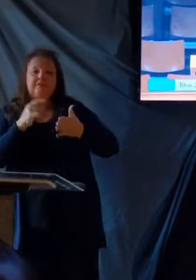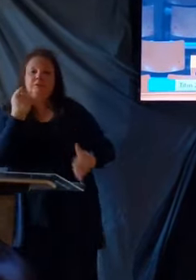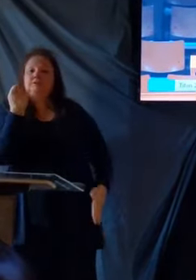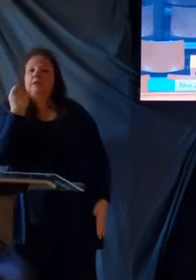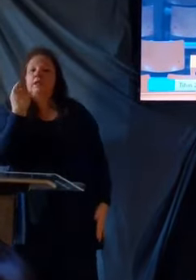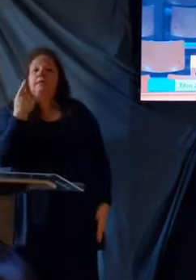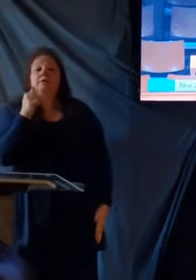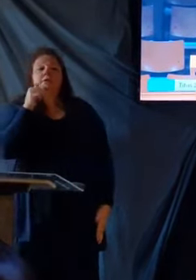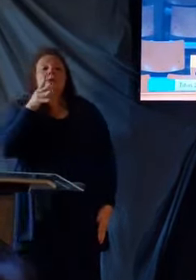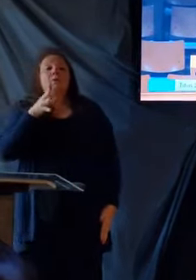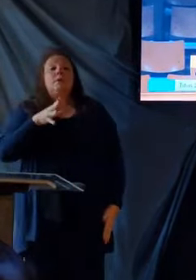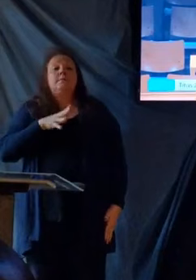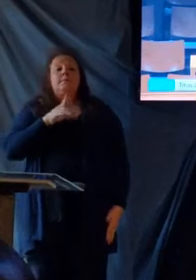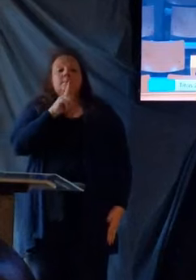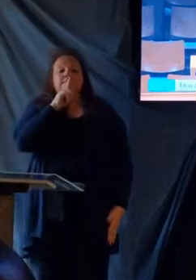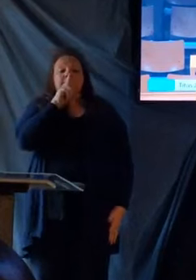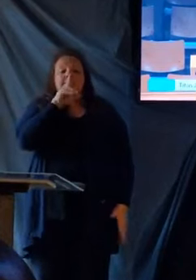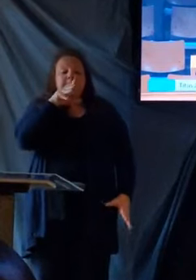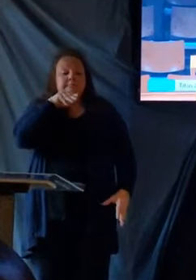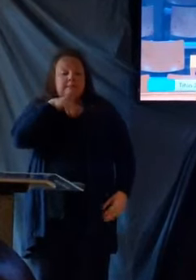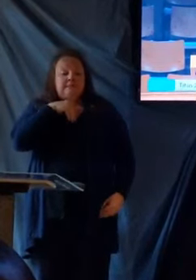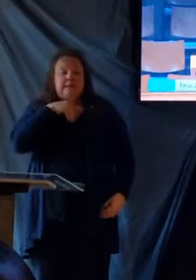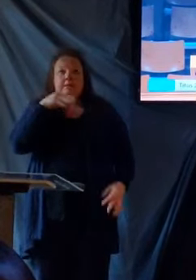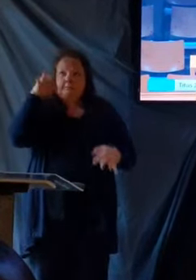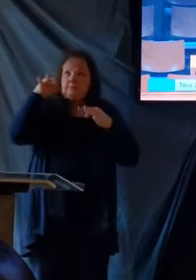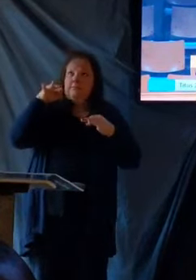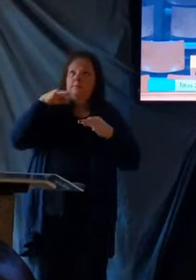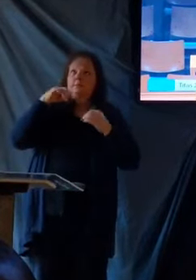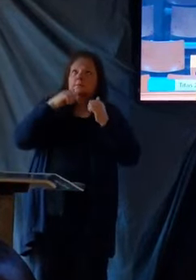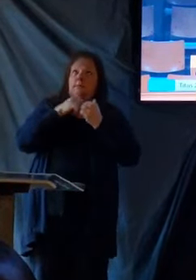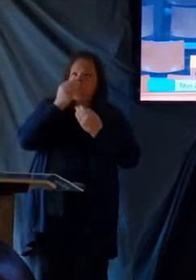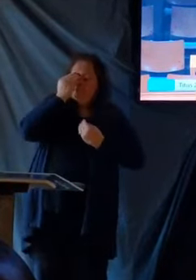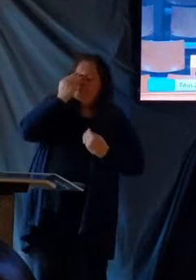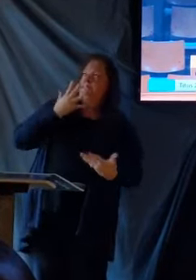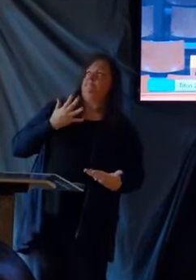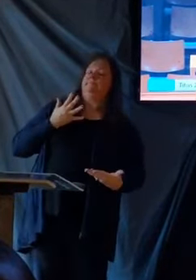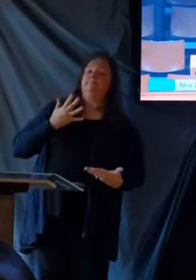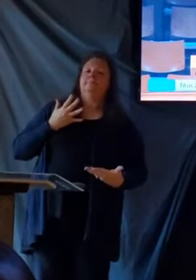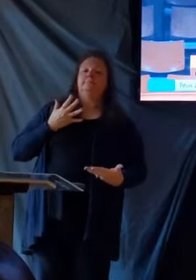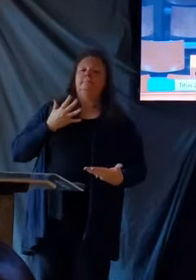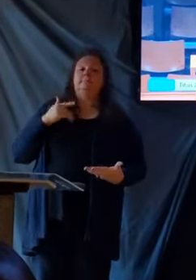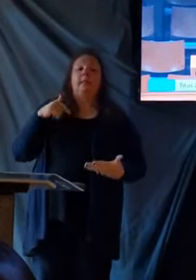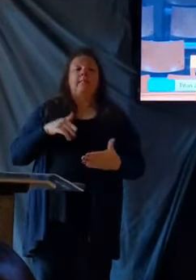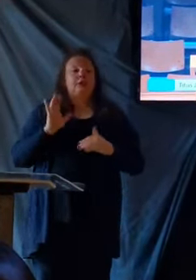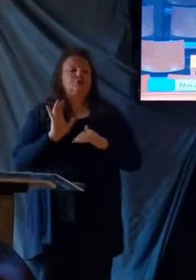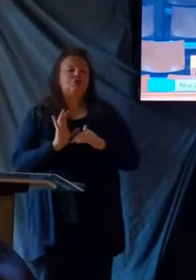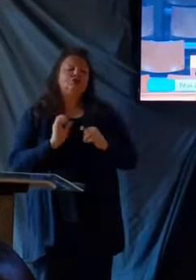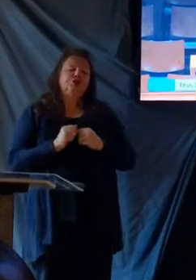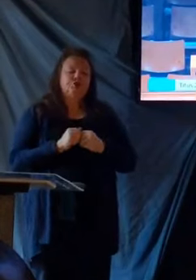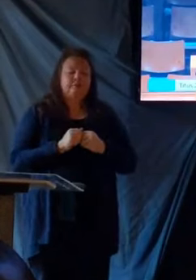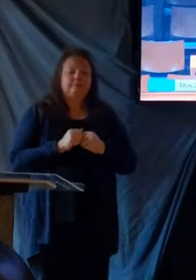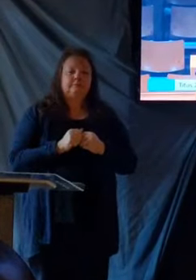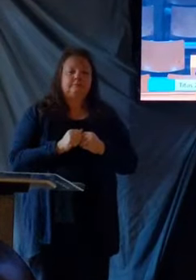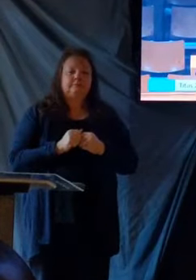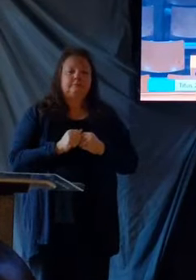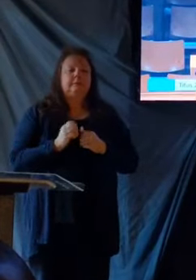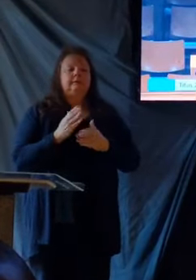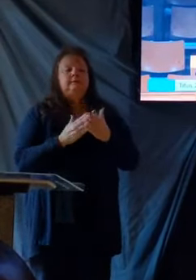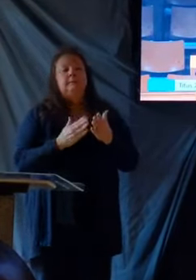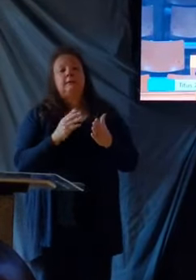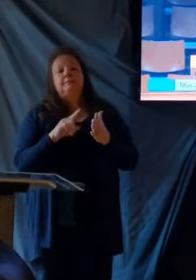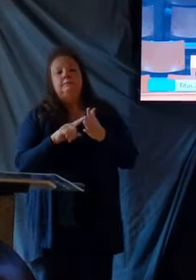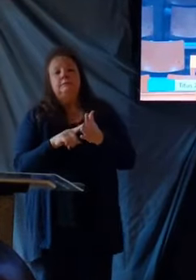a woman must quietly receive instruction with entire submissiveness. They said, well, this is the church. Now, Solomon started